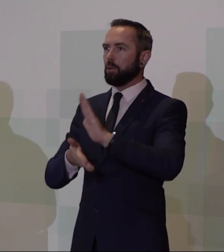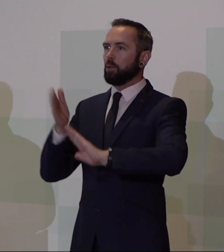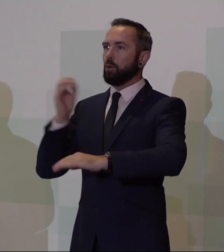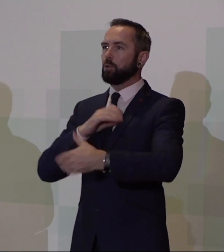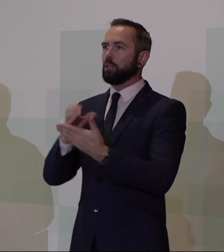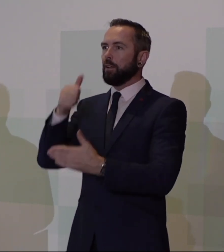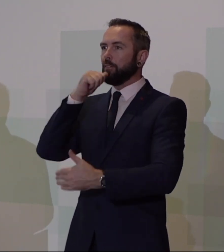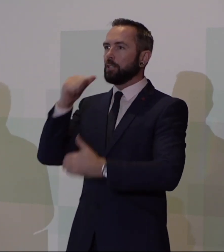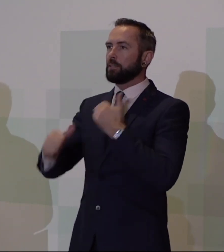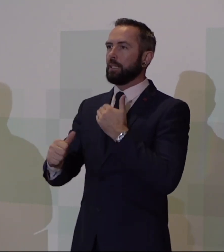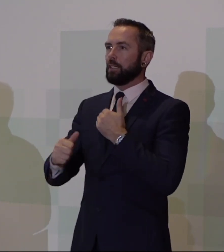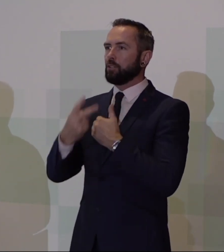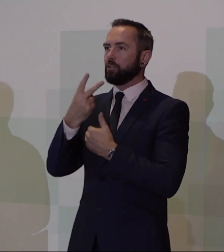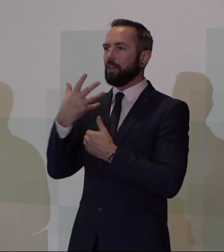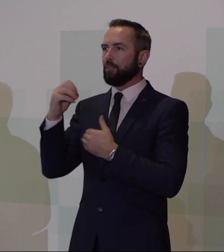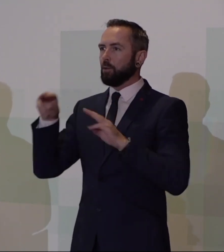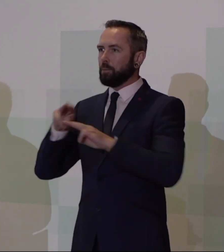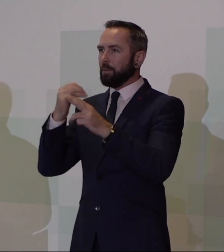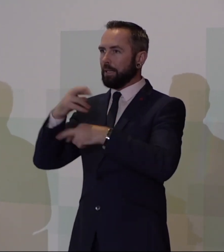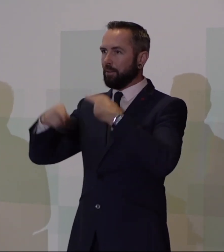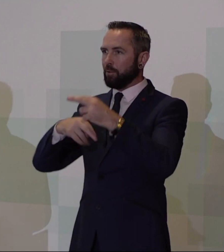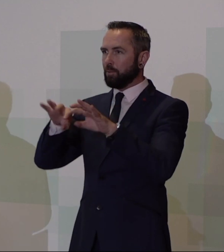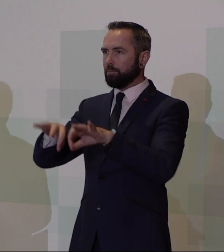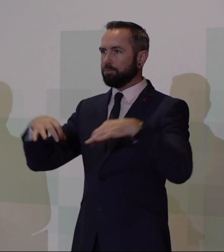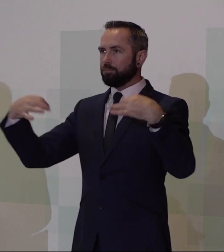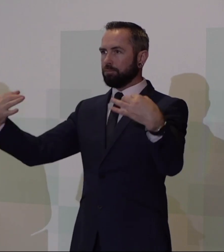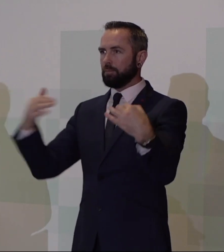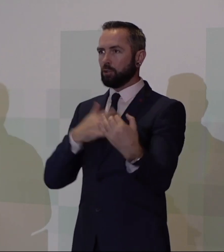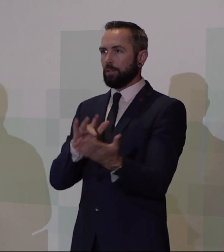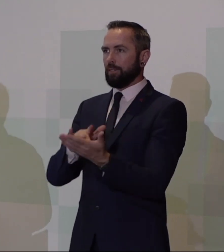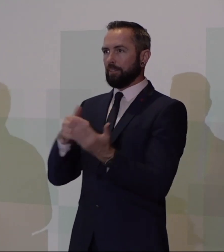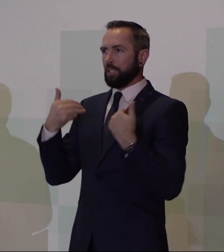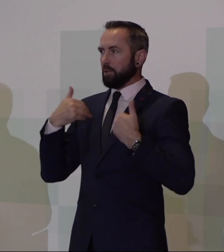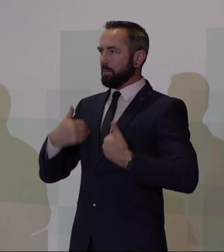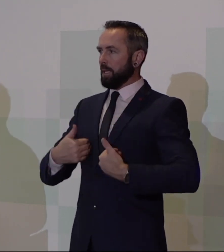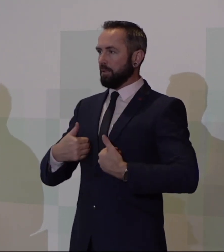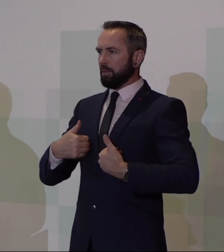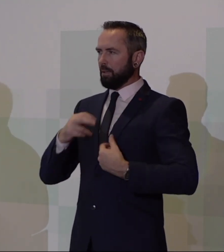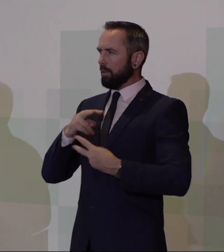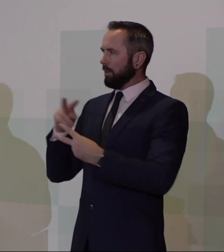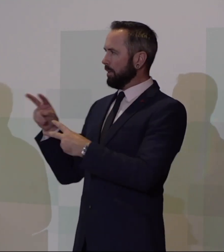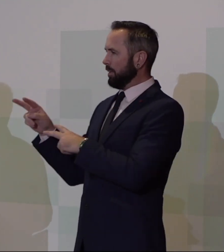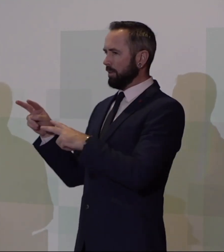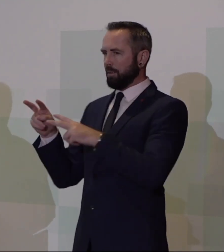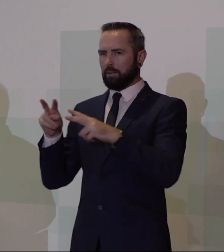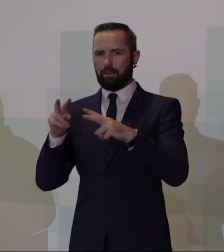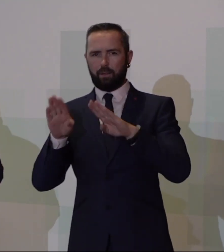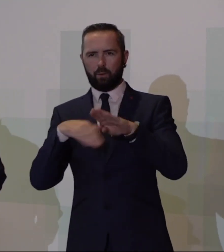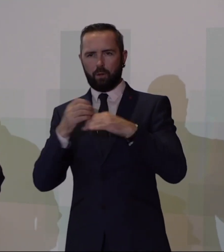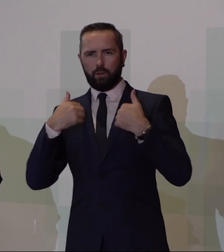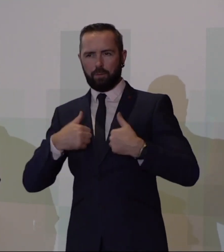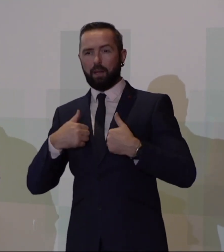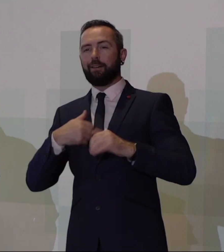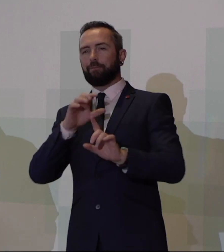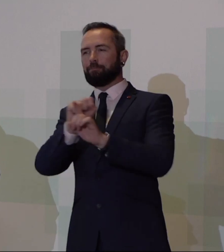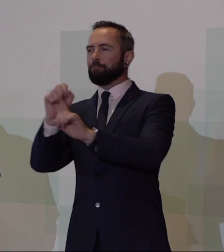my first day, 250 people in the room, and about 15 of those were men. And I remember looking around the room to see where the other men were and felt reassured by